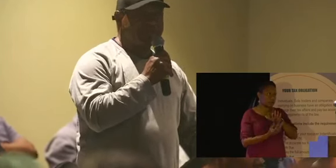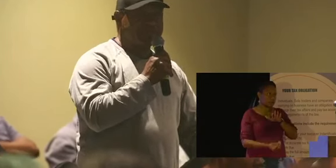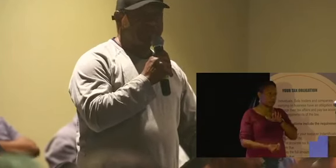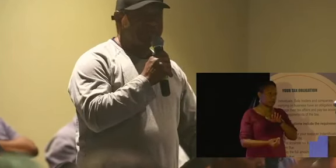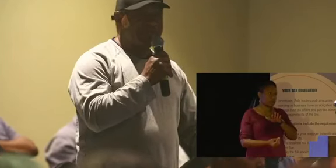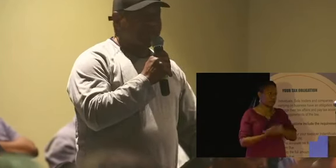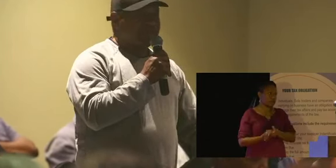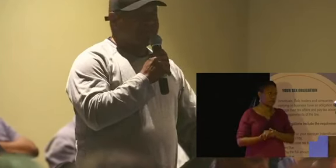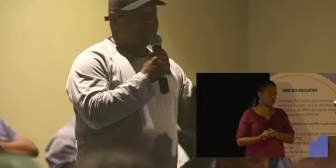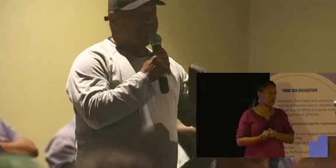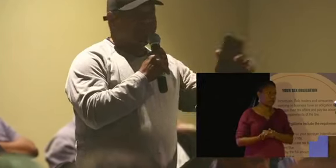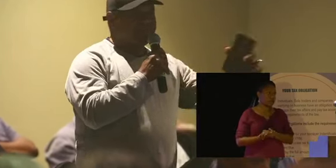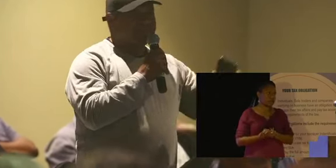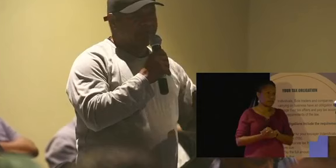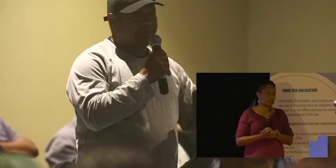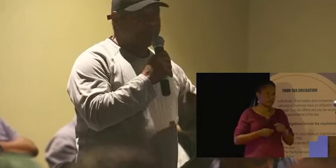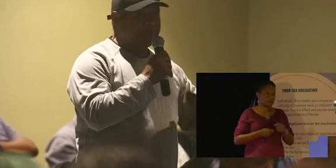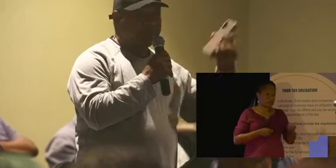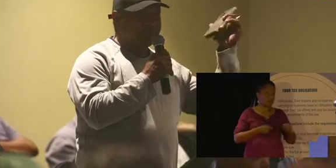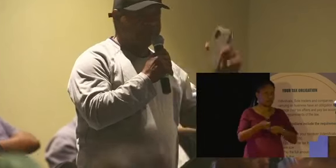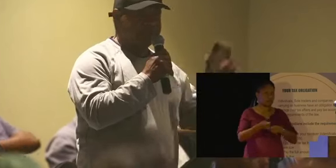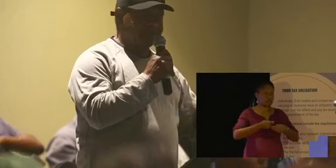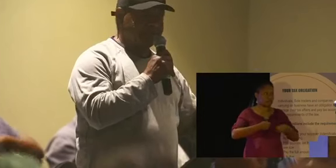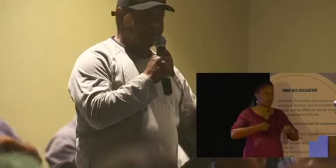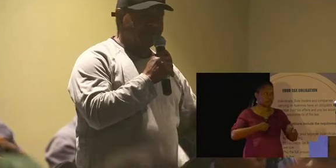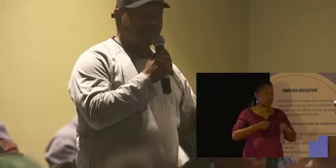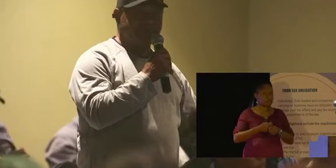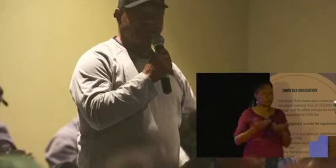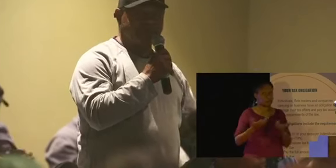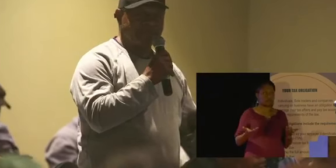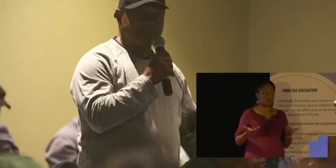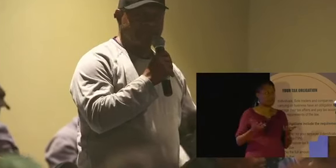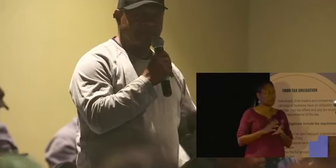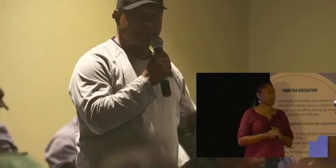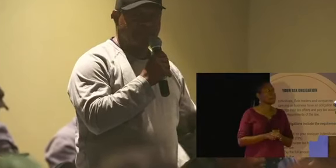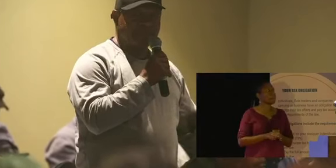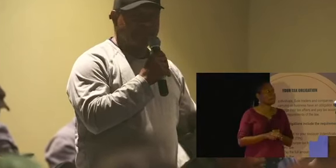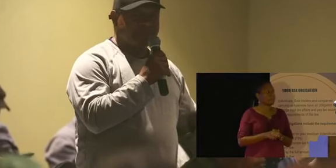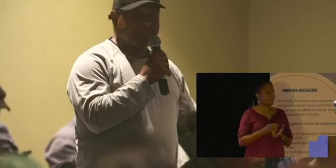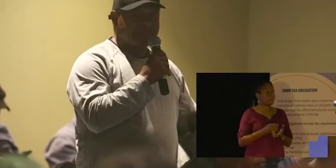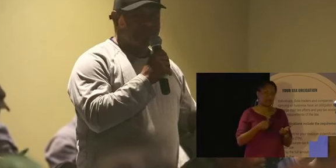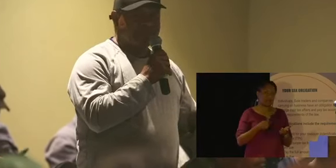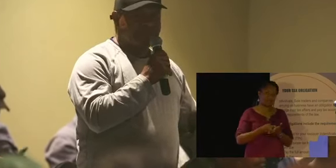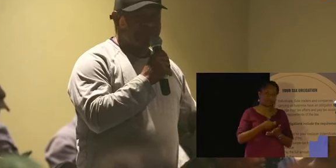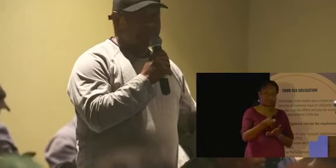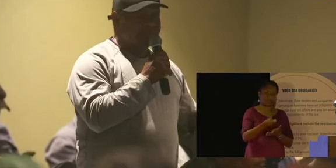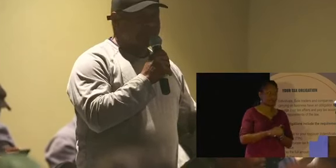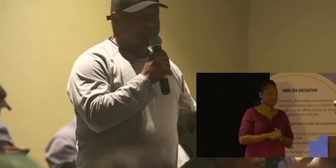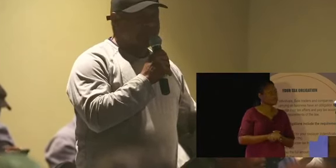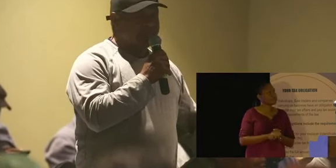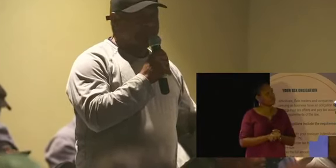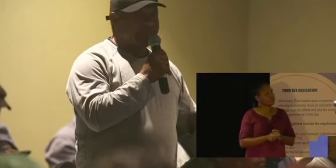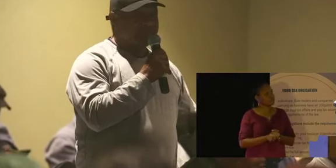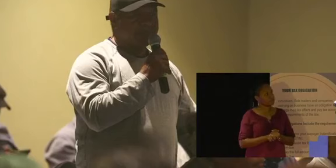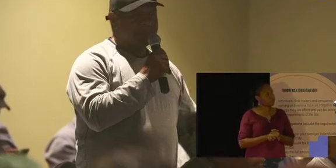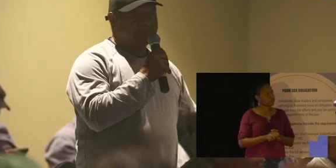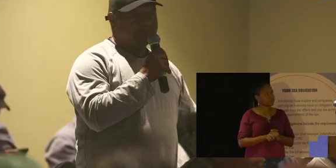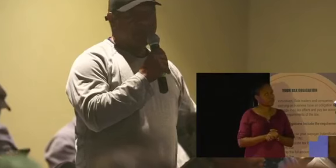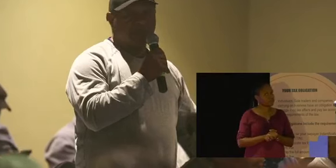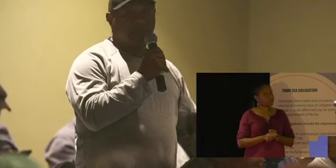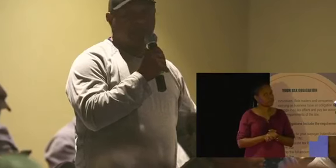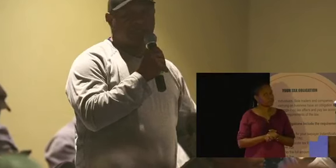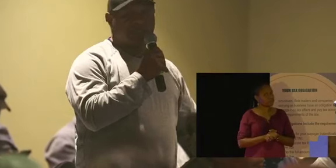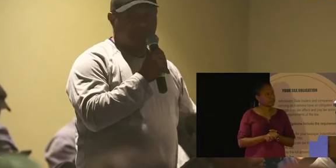immediately at the point in time when me give up something, I mean not with him. I think while I'm giving